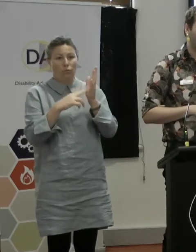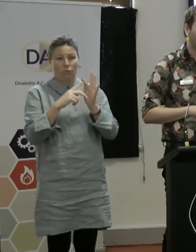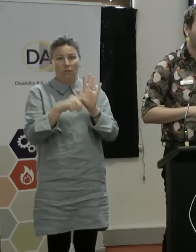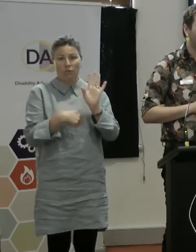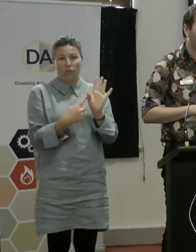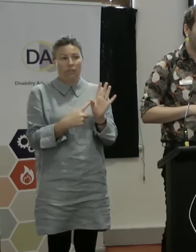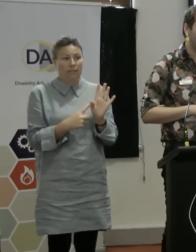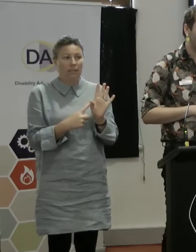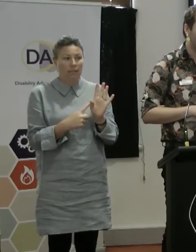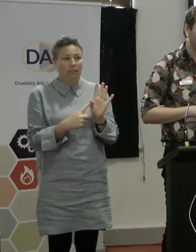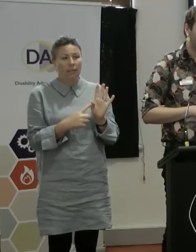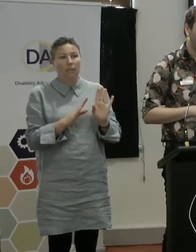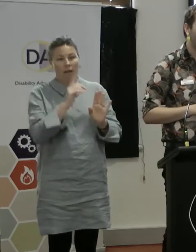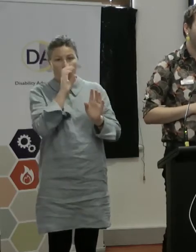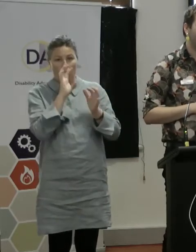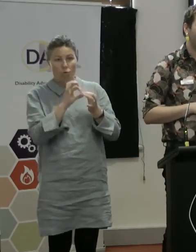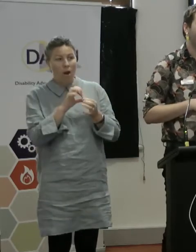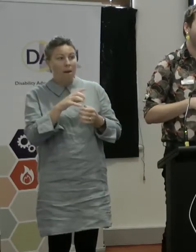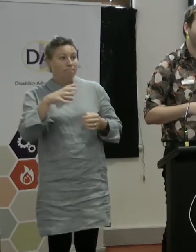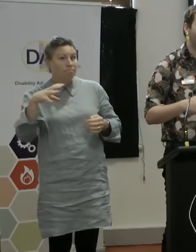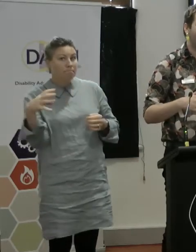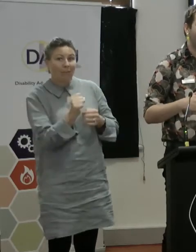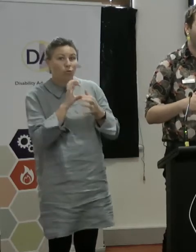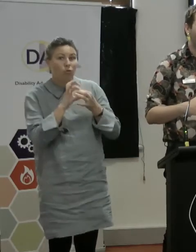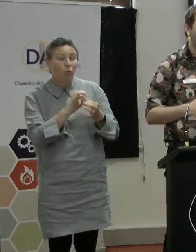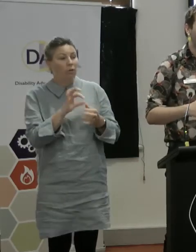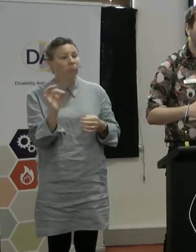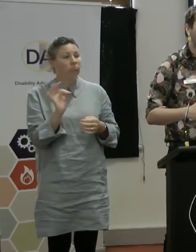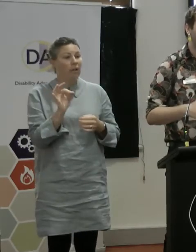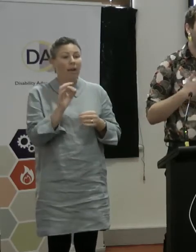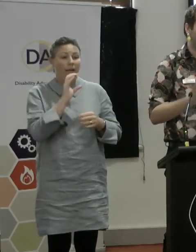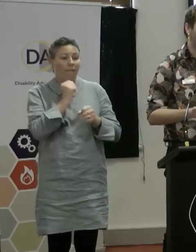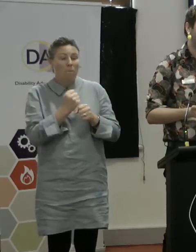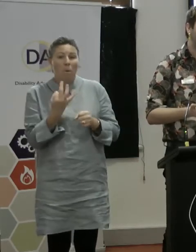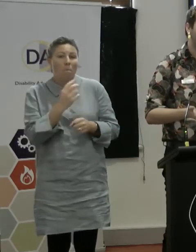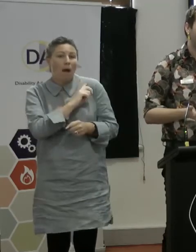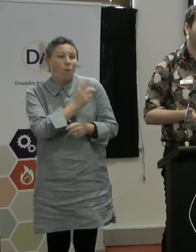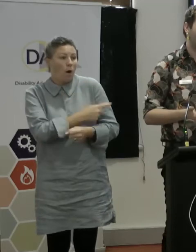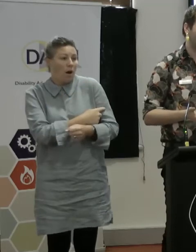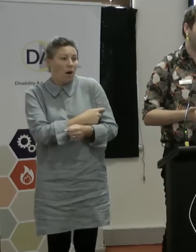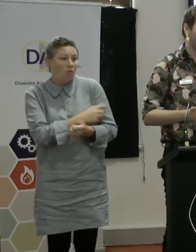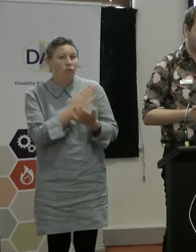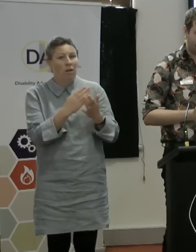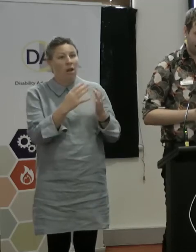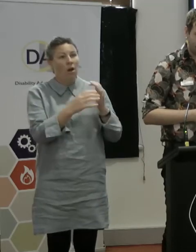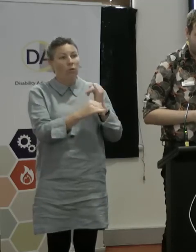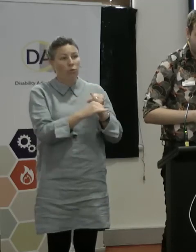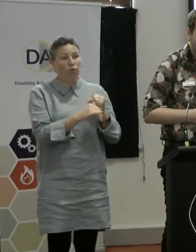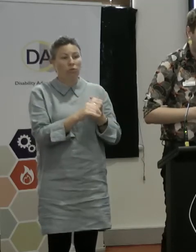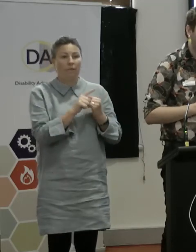federal government to compel them to join. So what that means is that institutions really need to opt in to be part of the redress